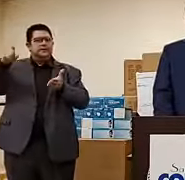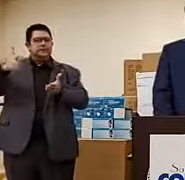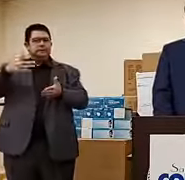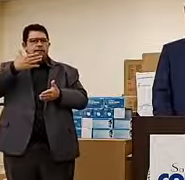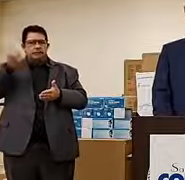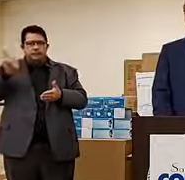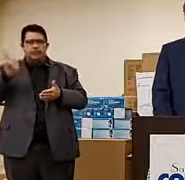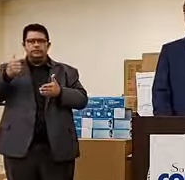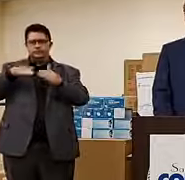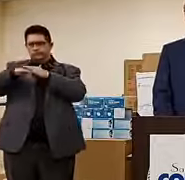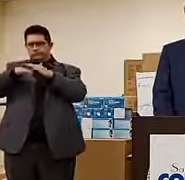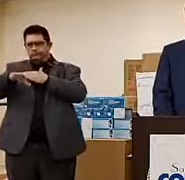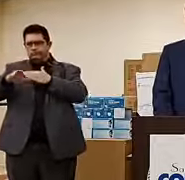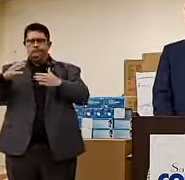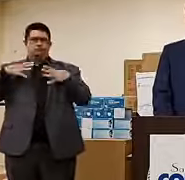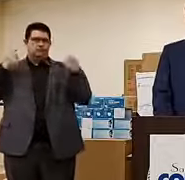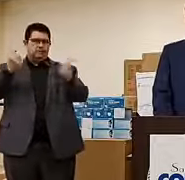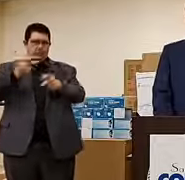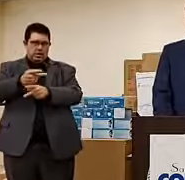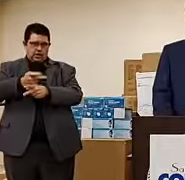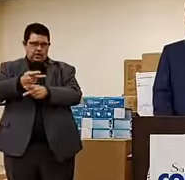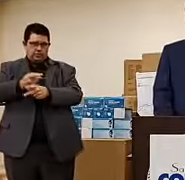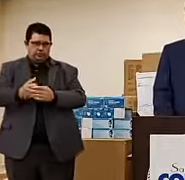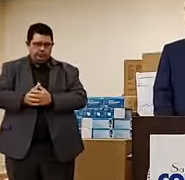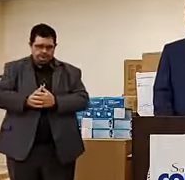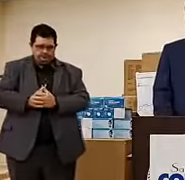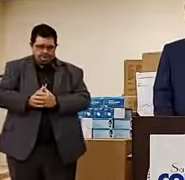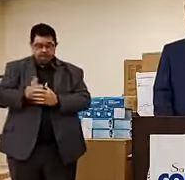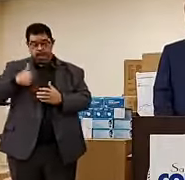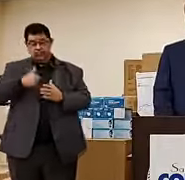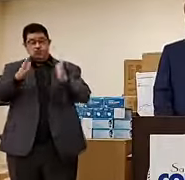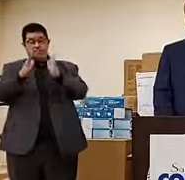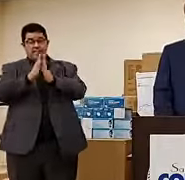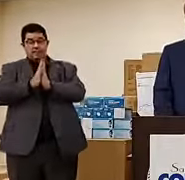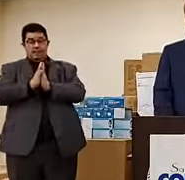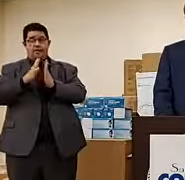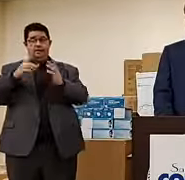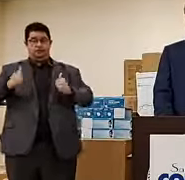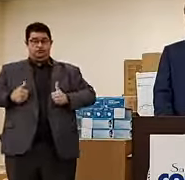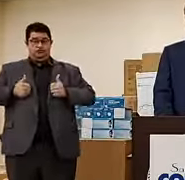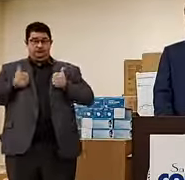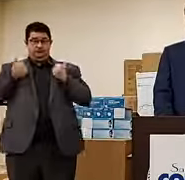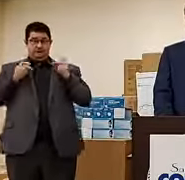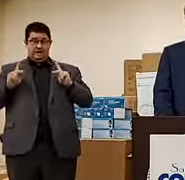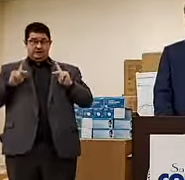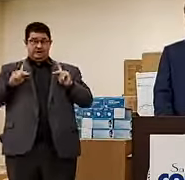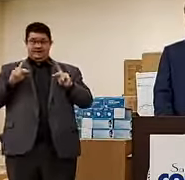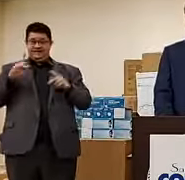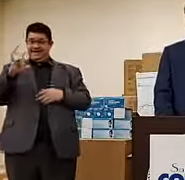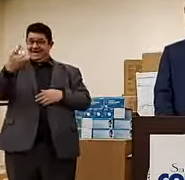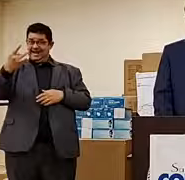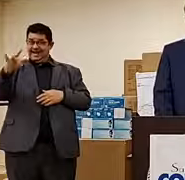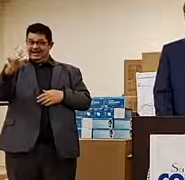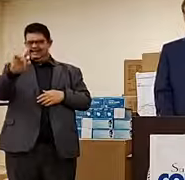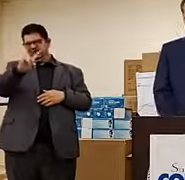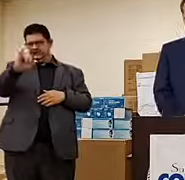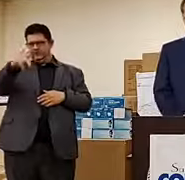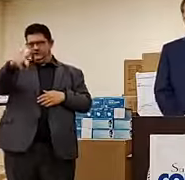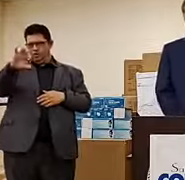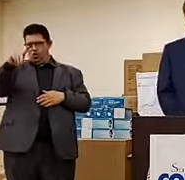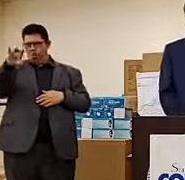expand access to health care. So we asked residents in 18 areas of the county, 18 zip codes, based